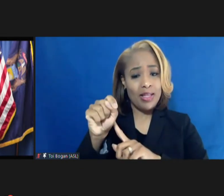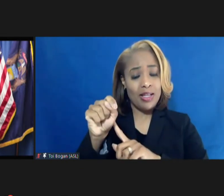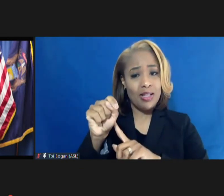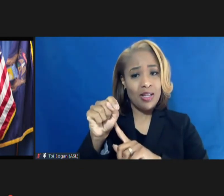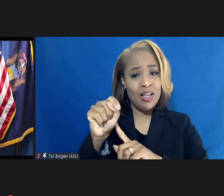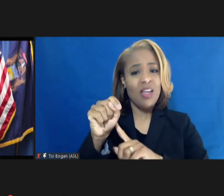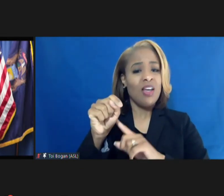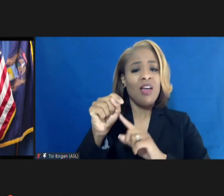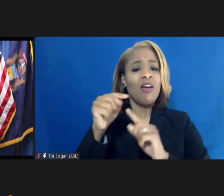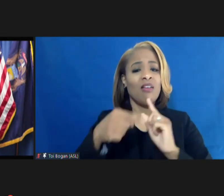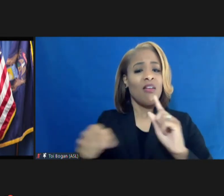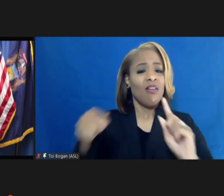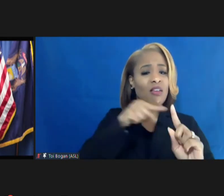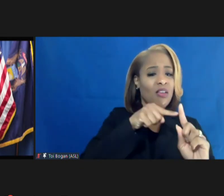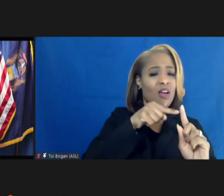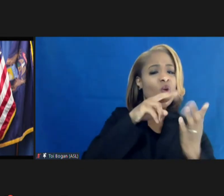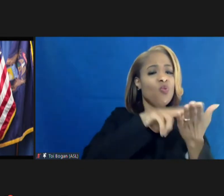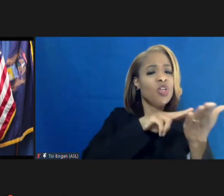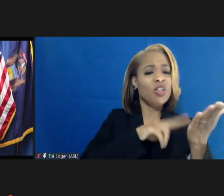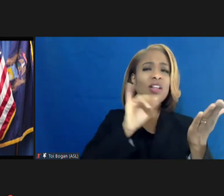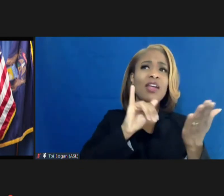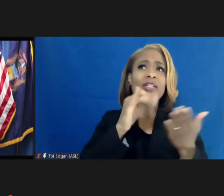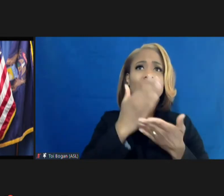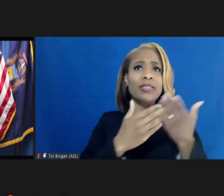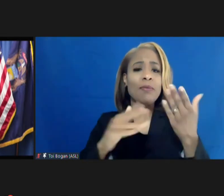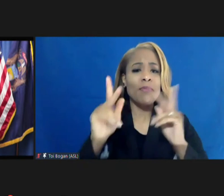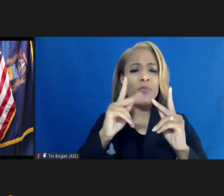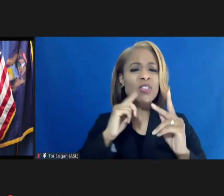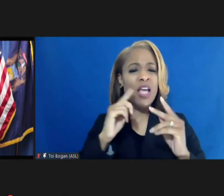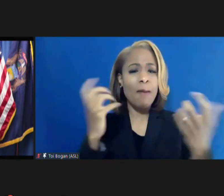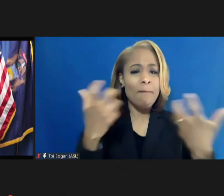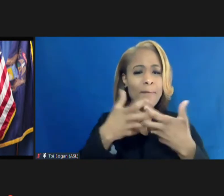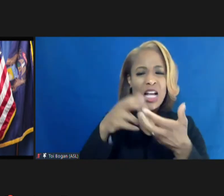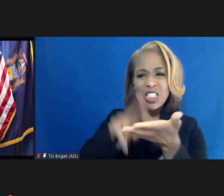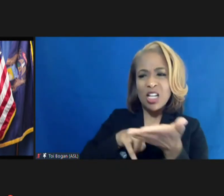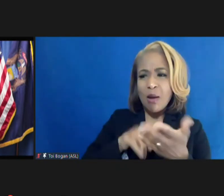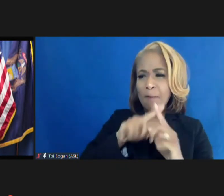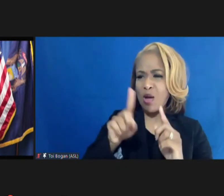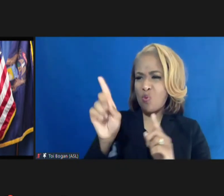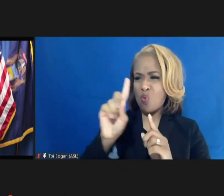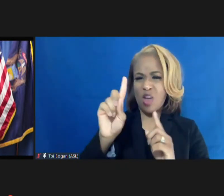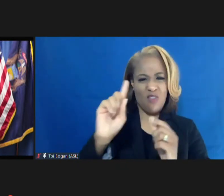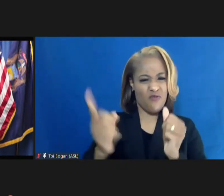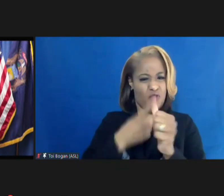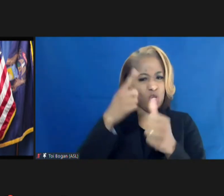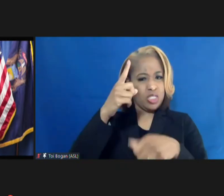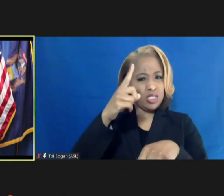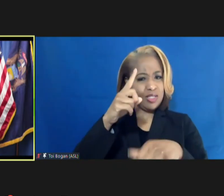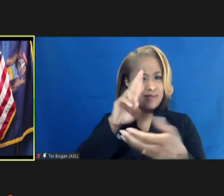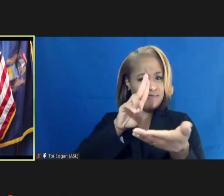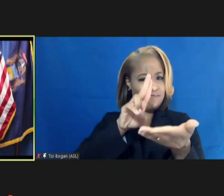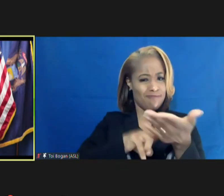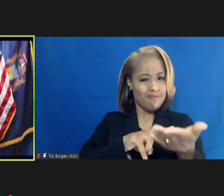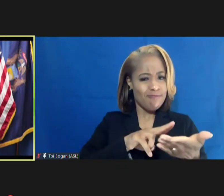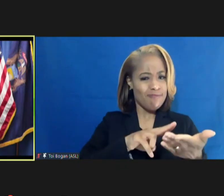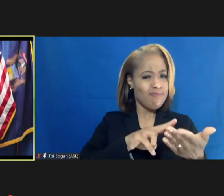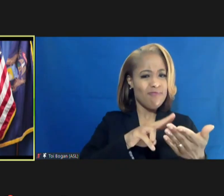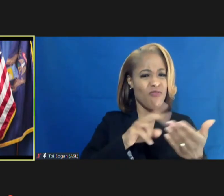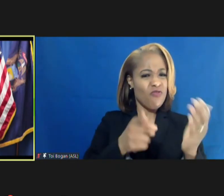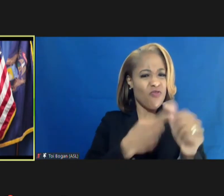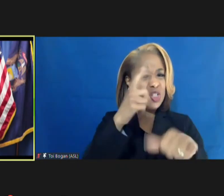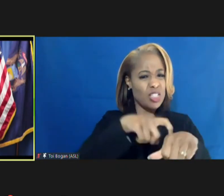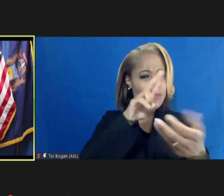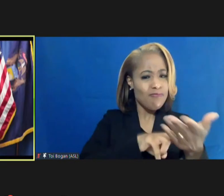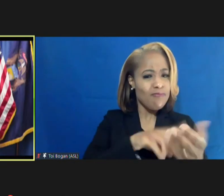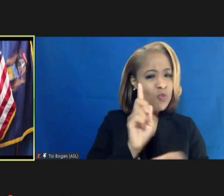Going back to registration, like there's talk about signature matching, but where does the first signature come from? great question and very